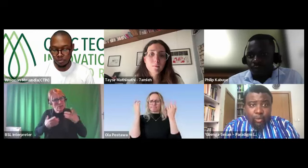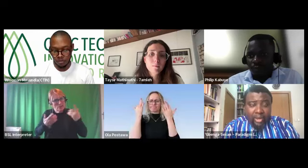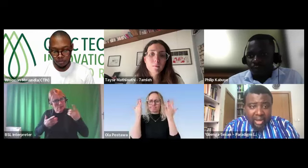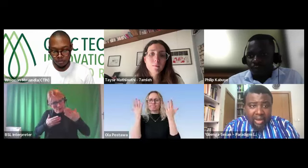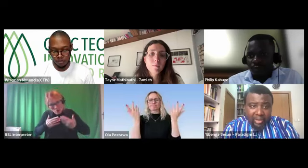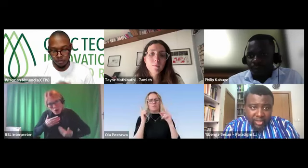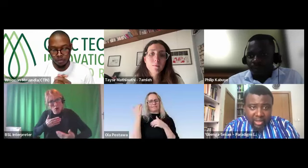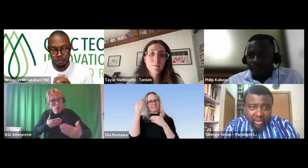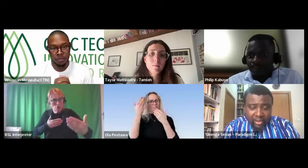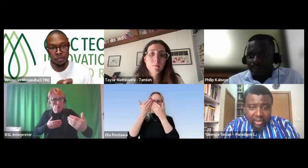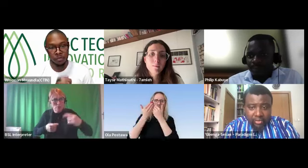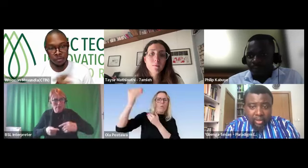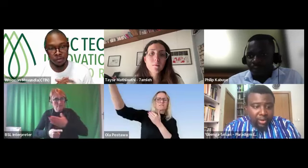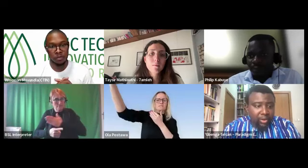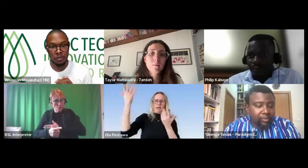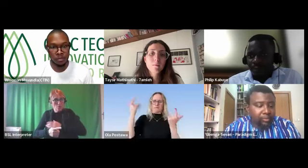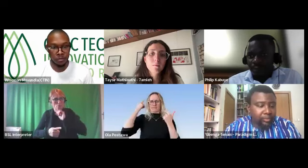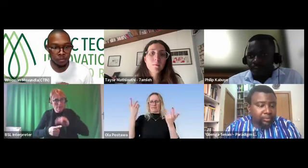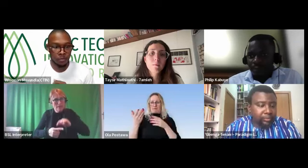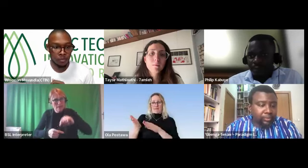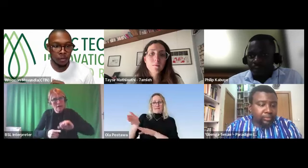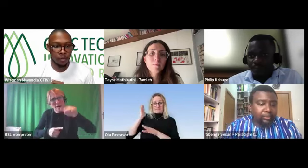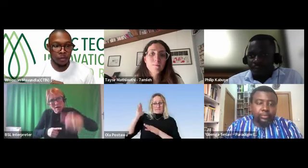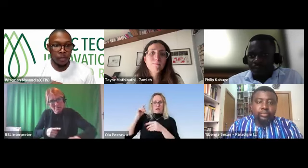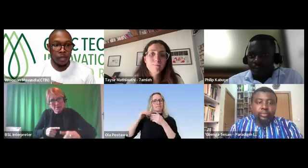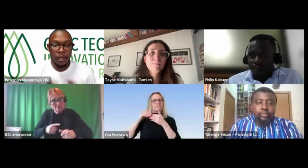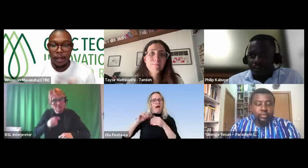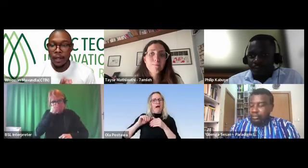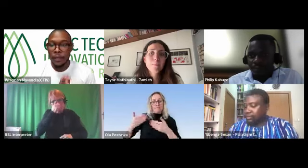now, and we'll be here after the challenges if we play the long game.